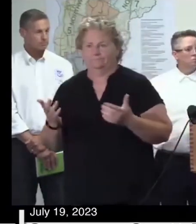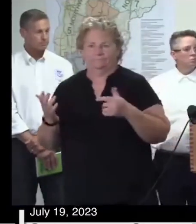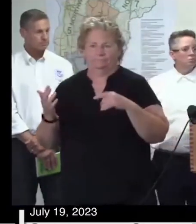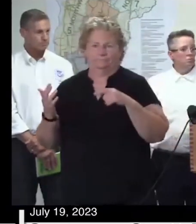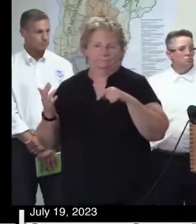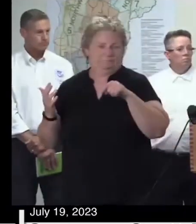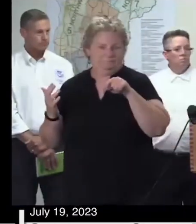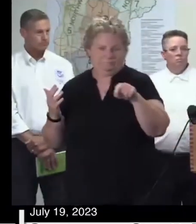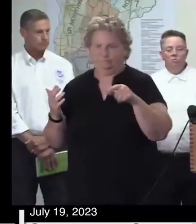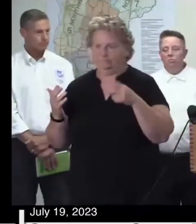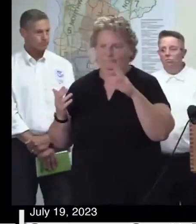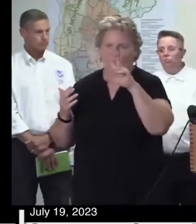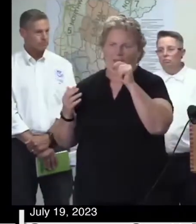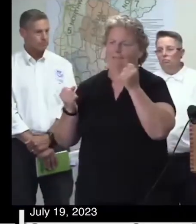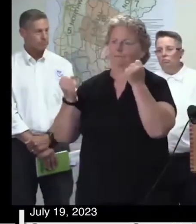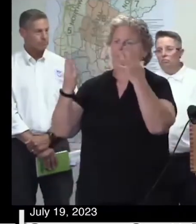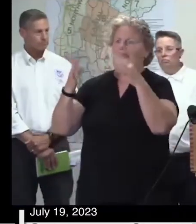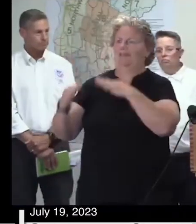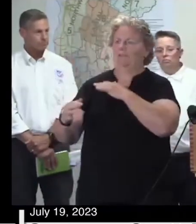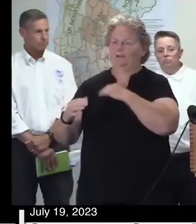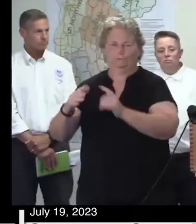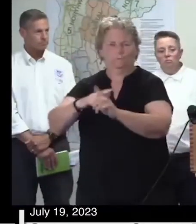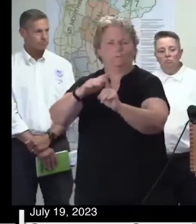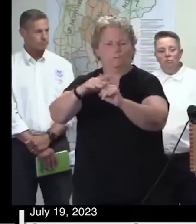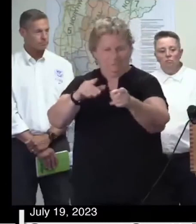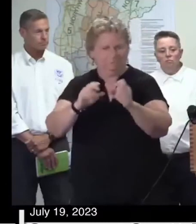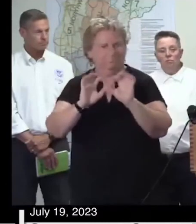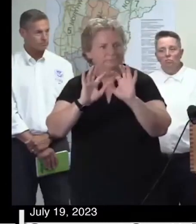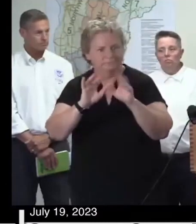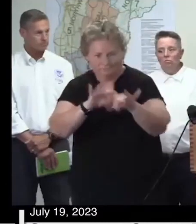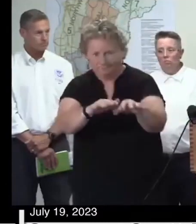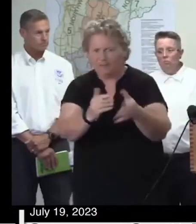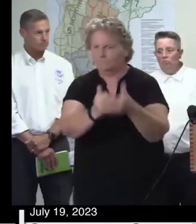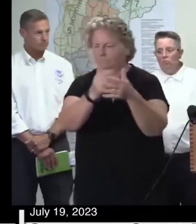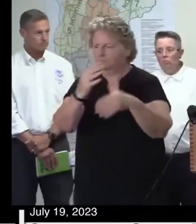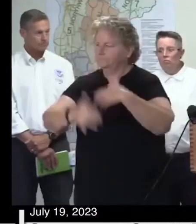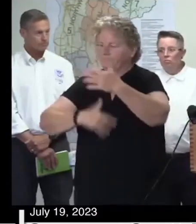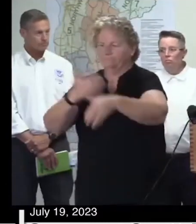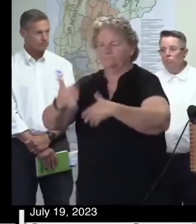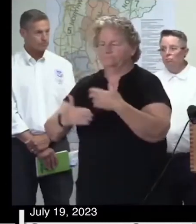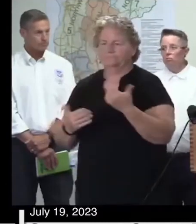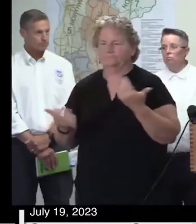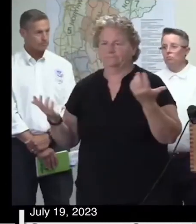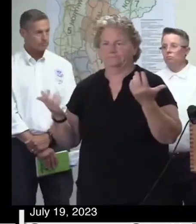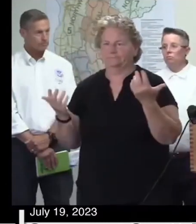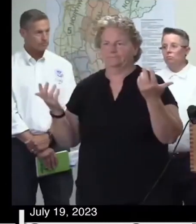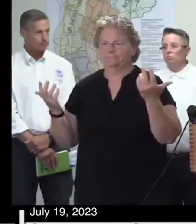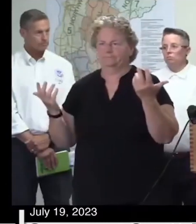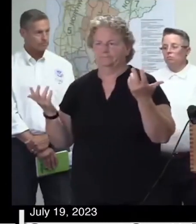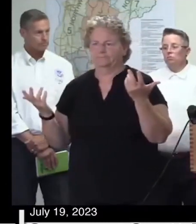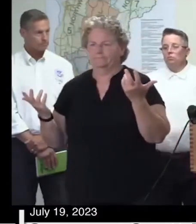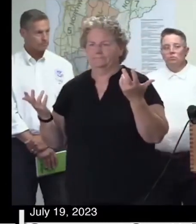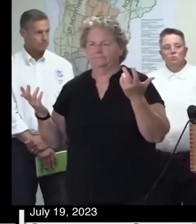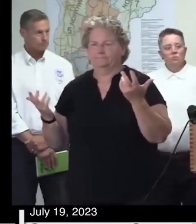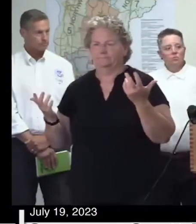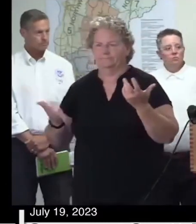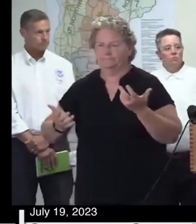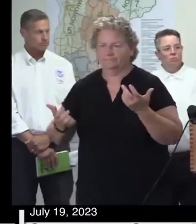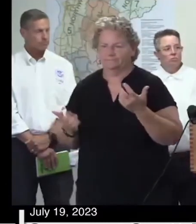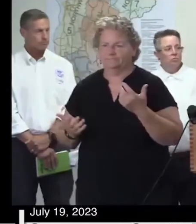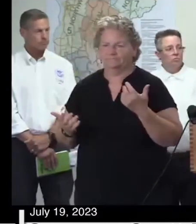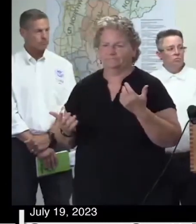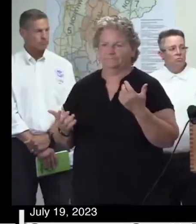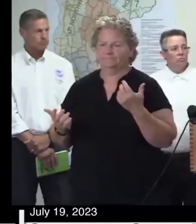since before this flooding began. The structure's in place. We have state emergency management plans. There are regional and